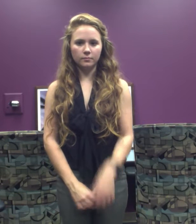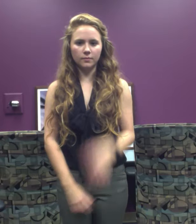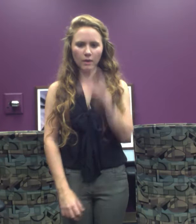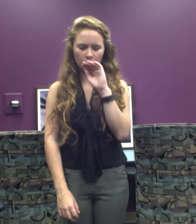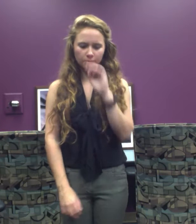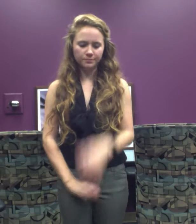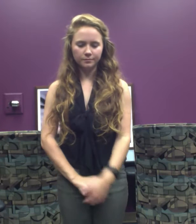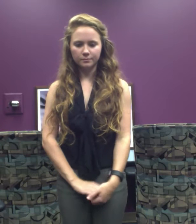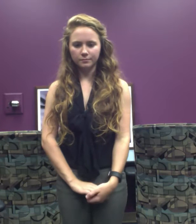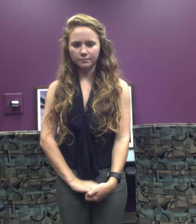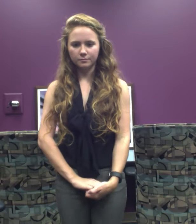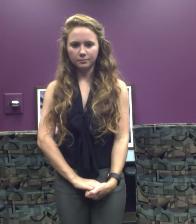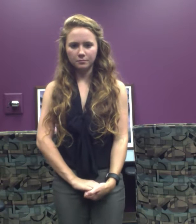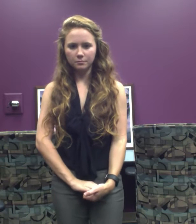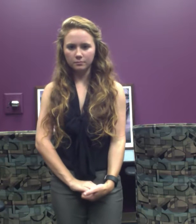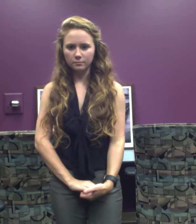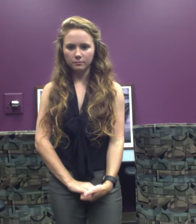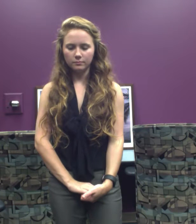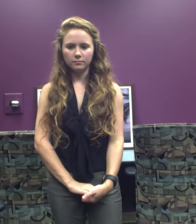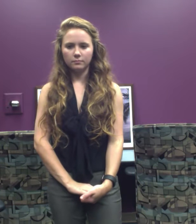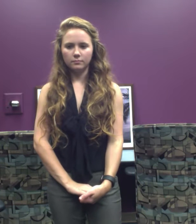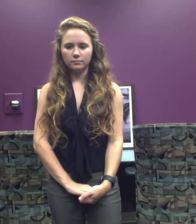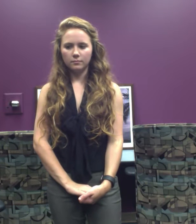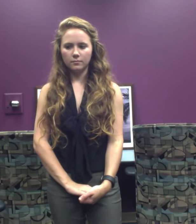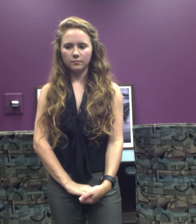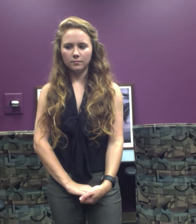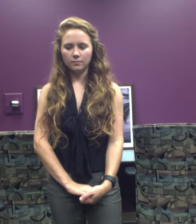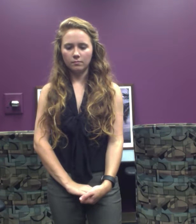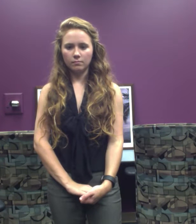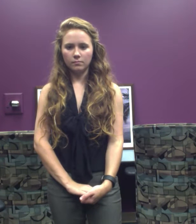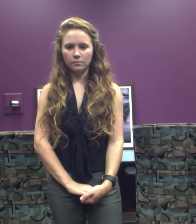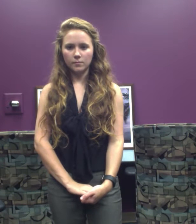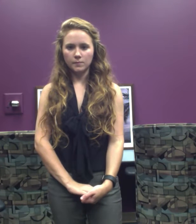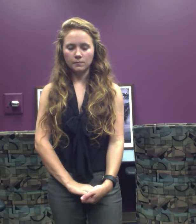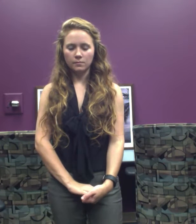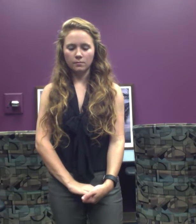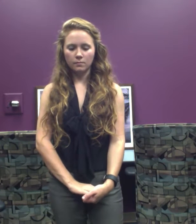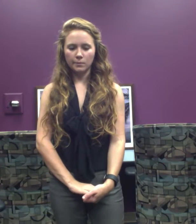Yes.